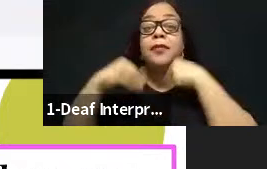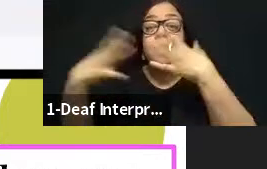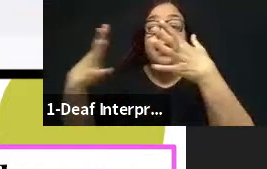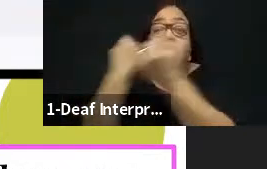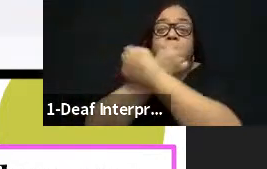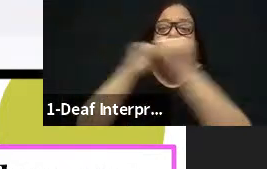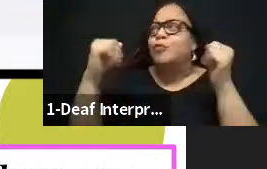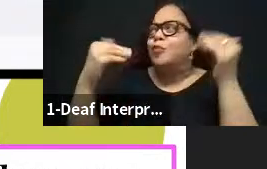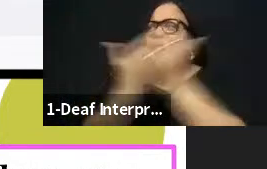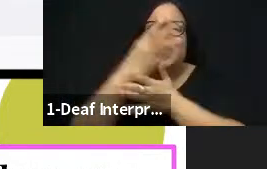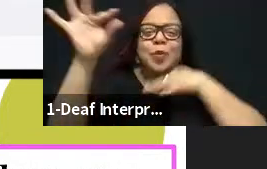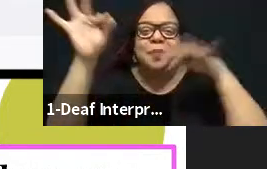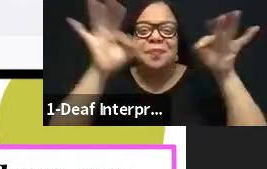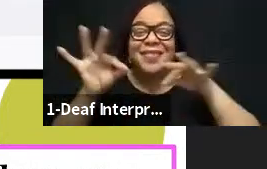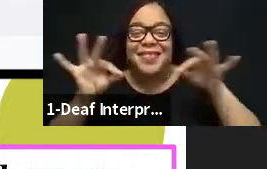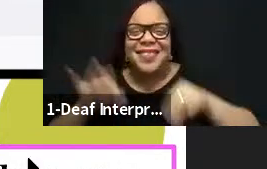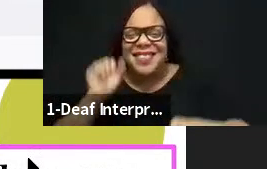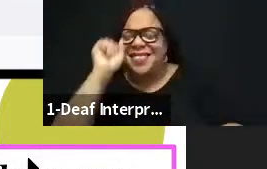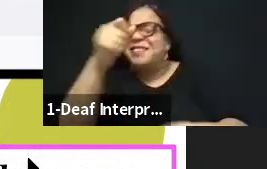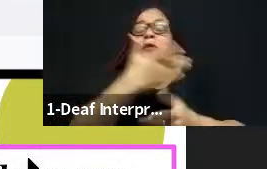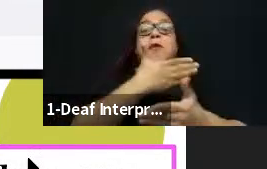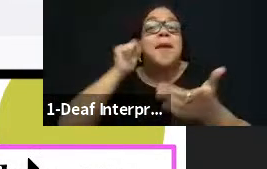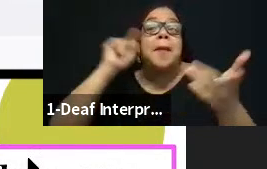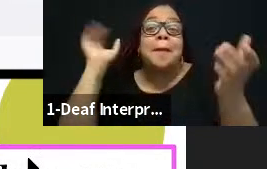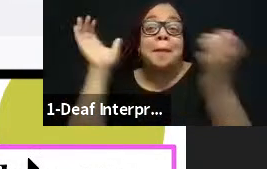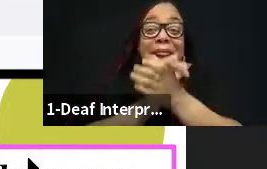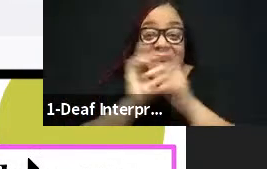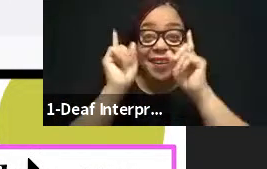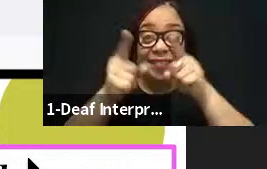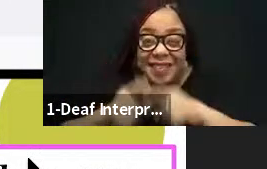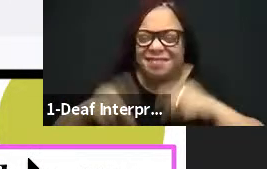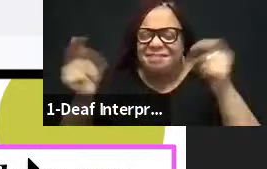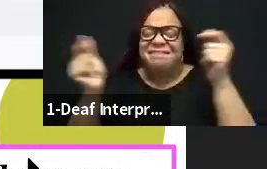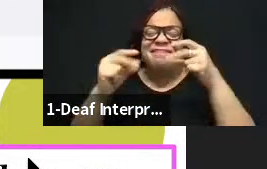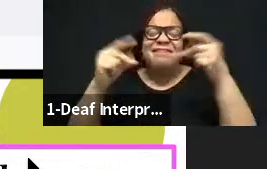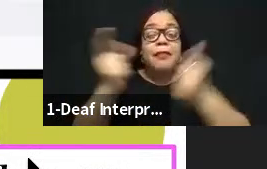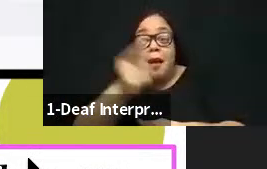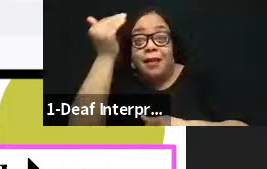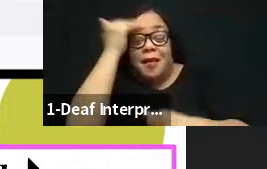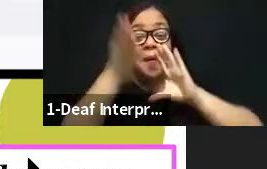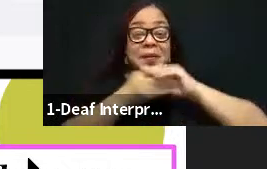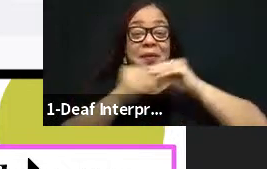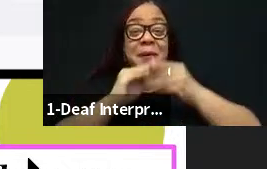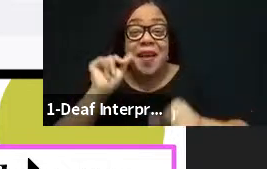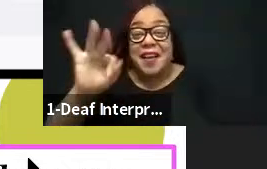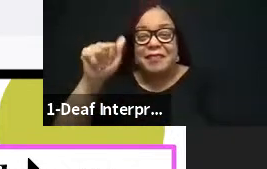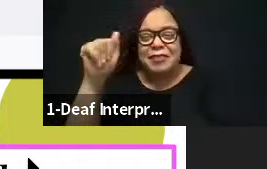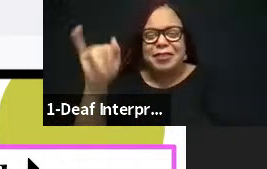2 years after 1863, the Emancipation.